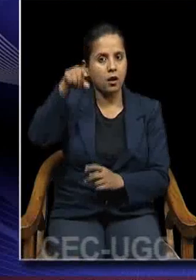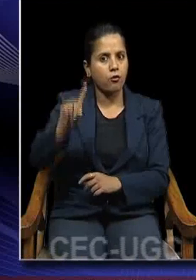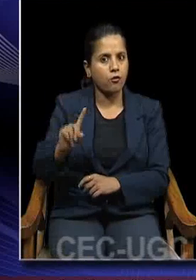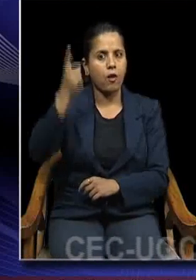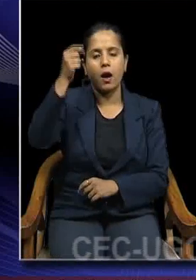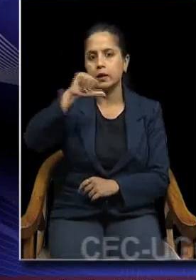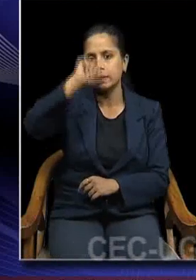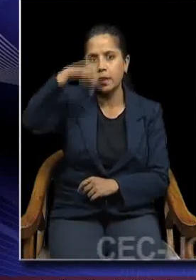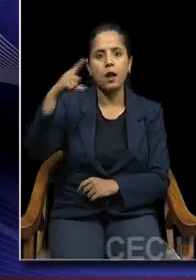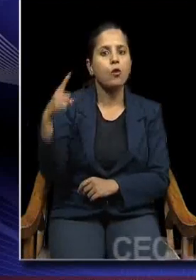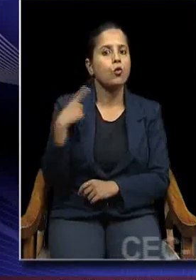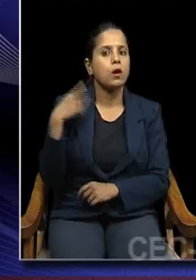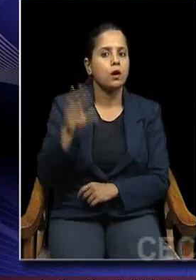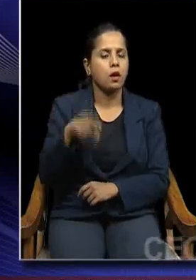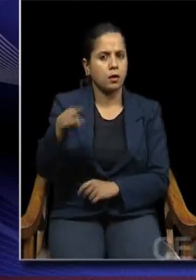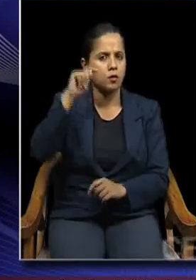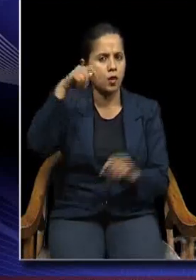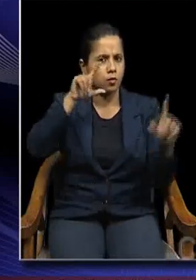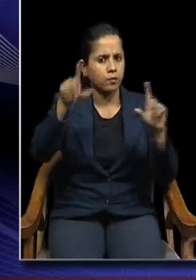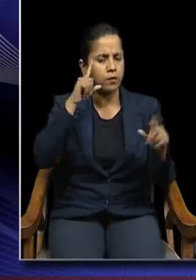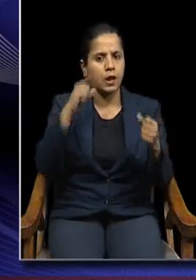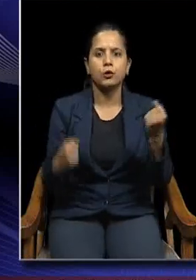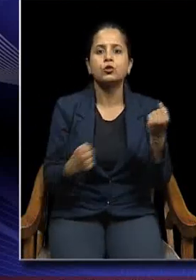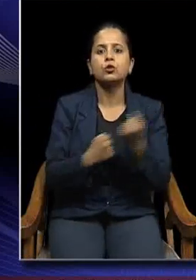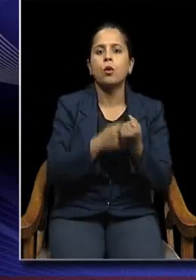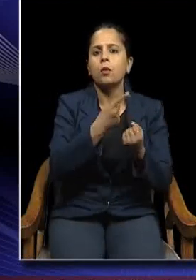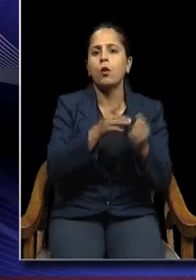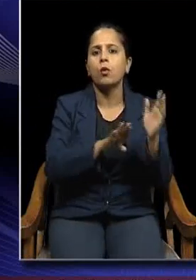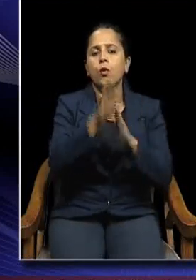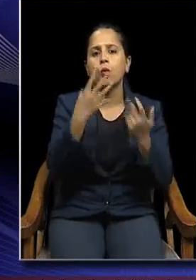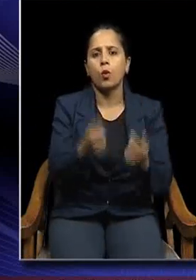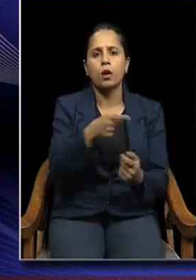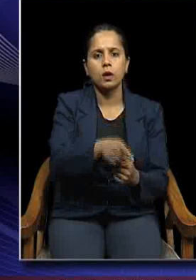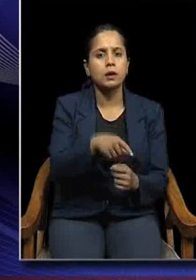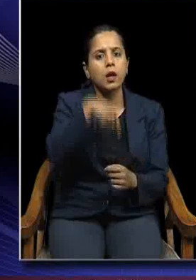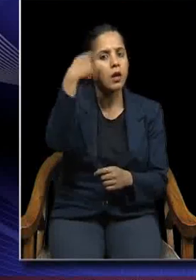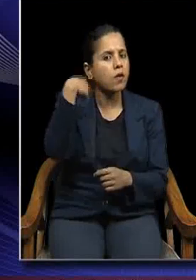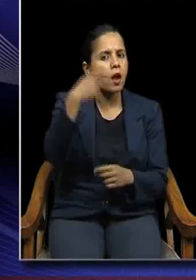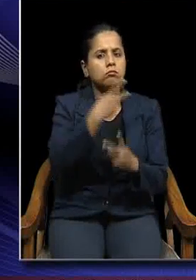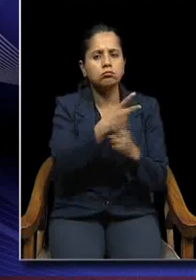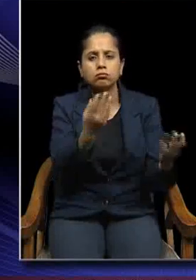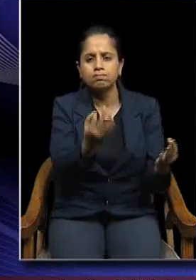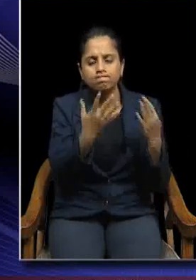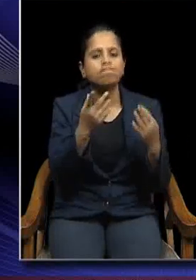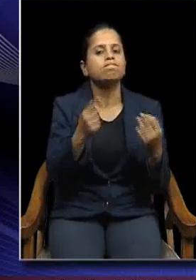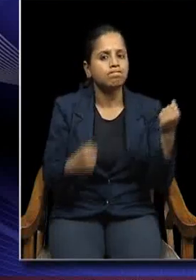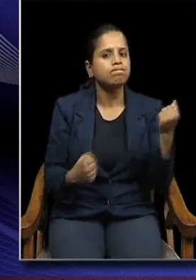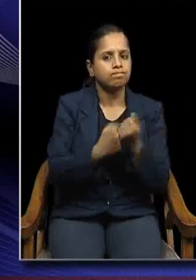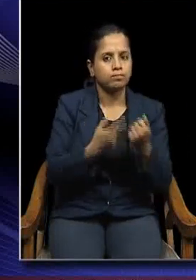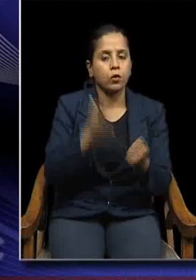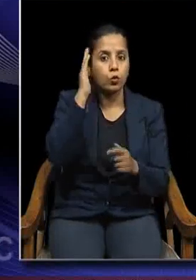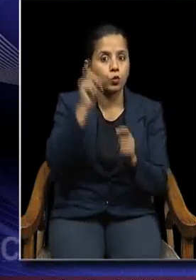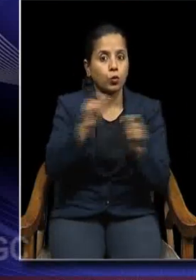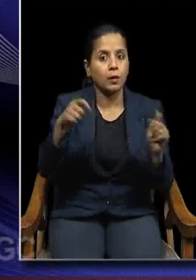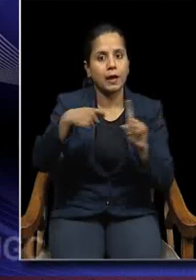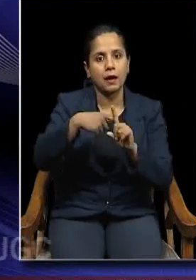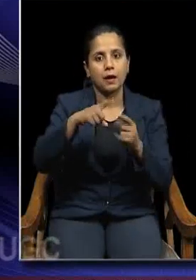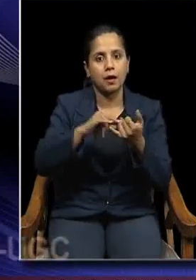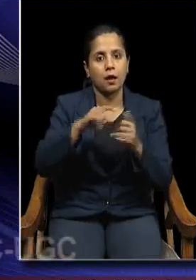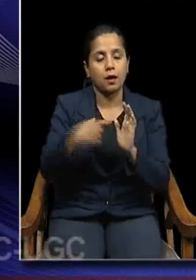cinema, and he in a way supported the development of the indigenous film industry. and in his newspaper Kesari he praised